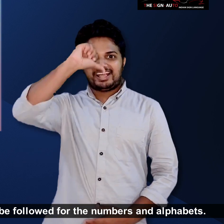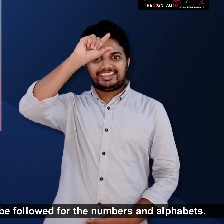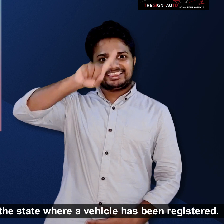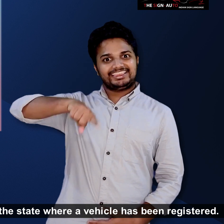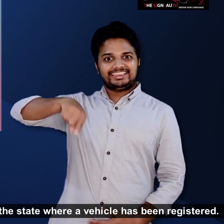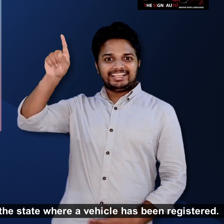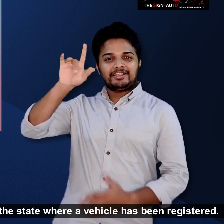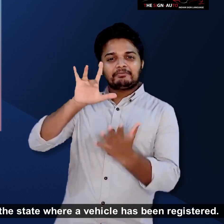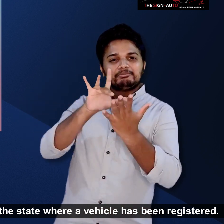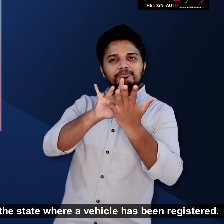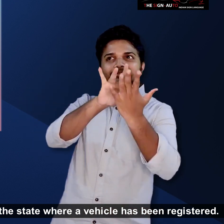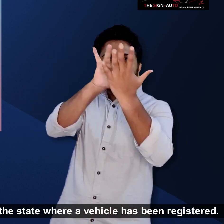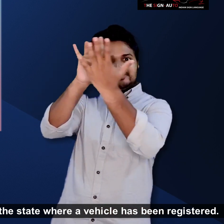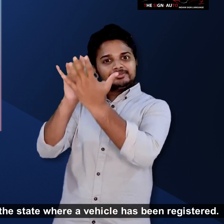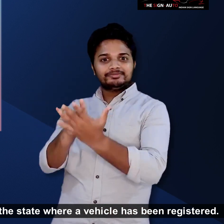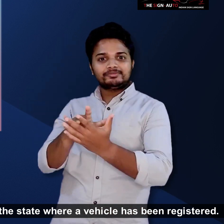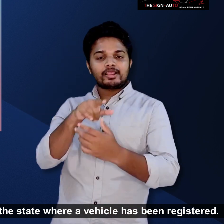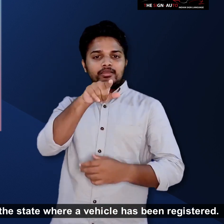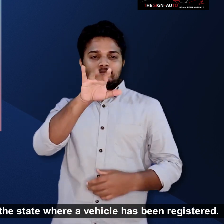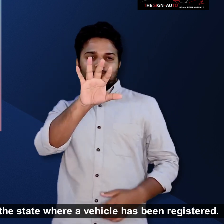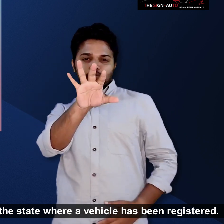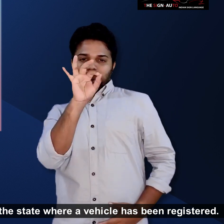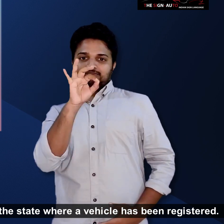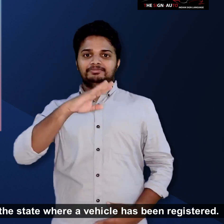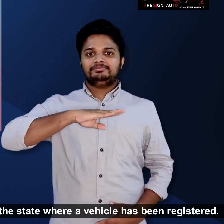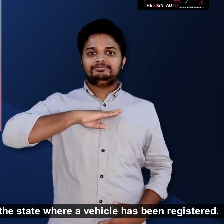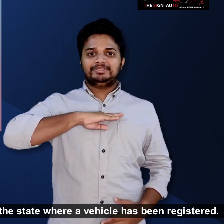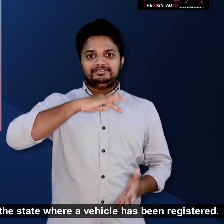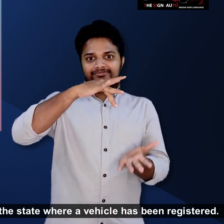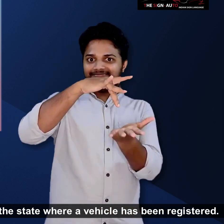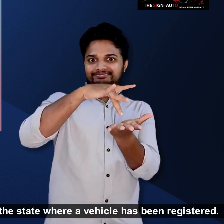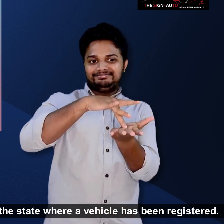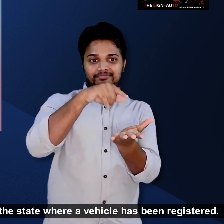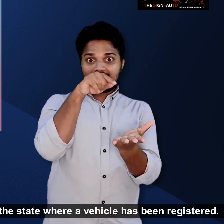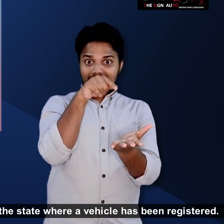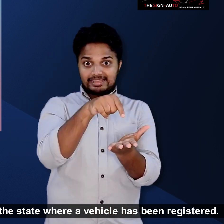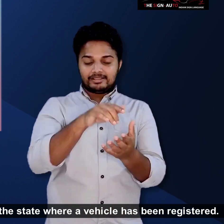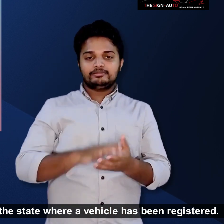the first two letters of the number plate denote the state where a vehicle has been registered the